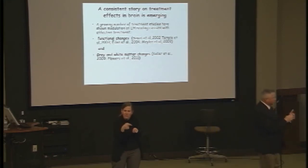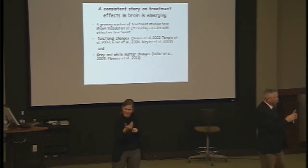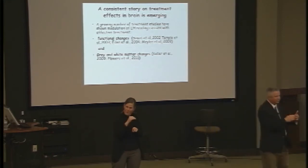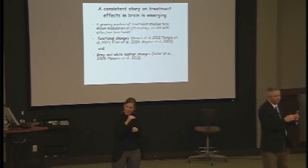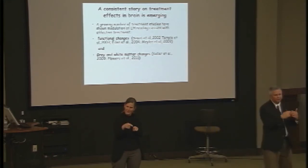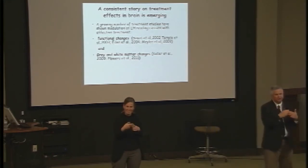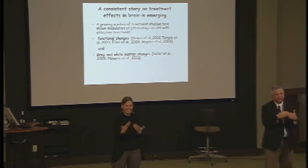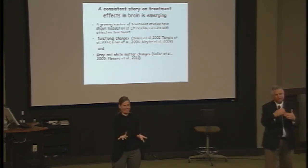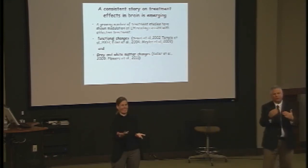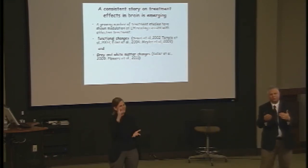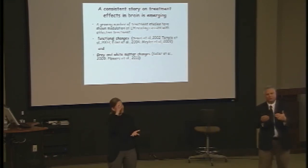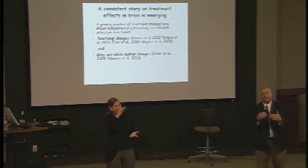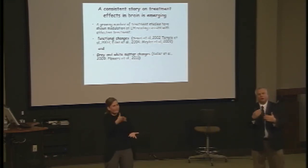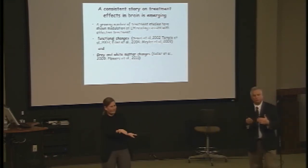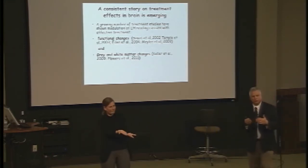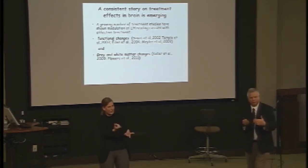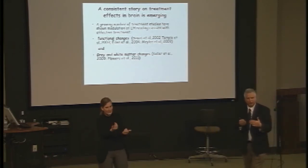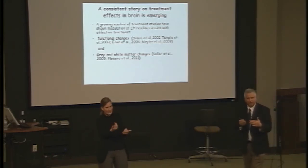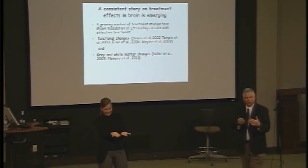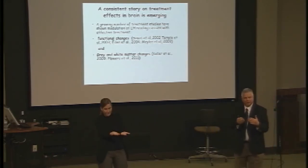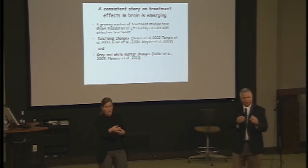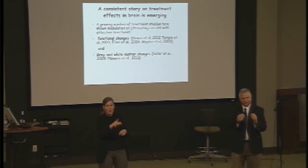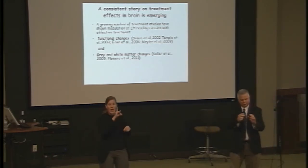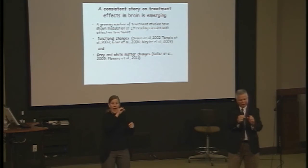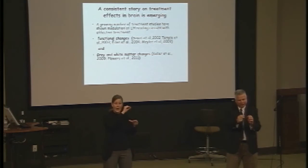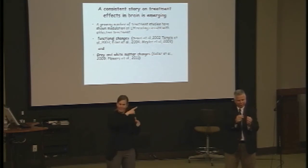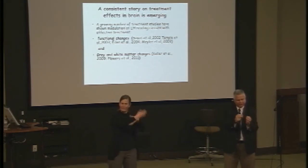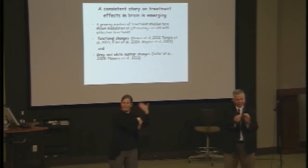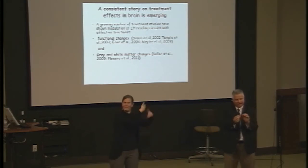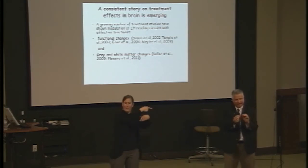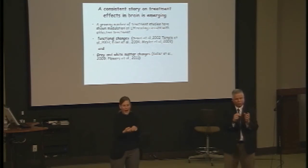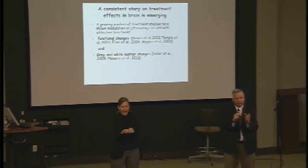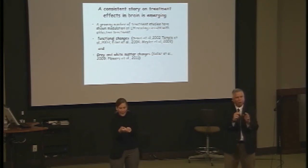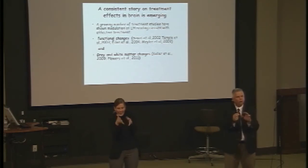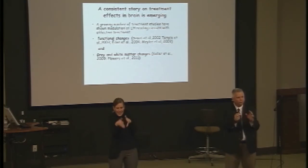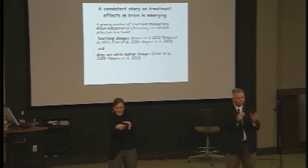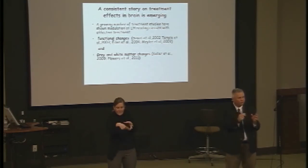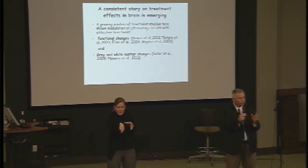to move, 15, 20% don't move. So we sort of have to begin